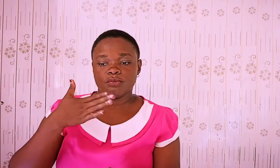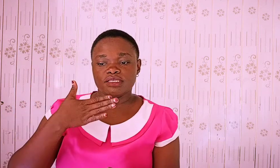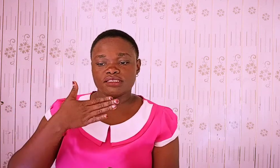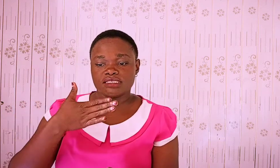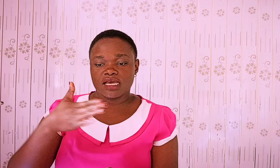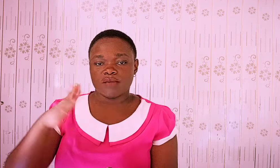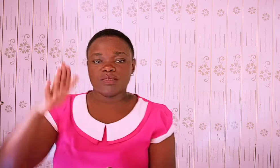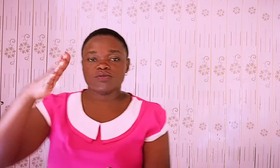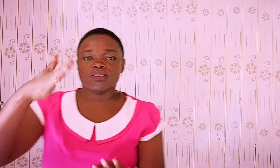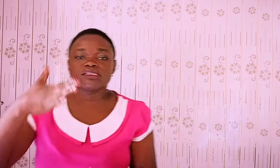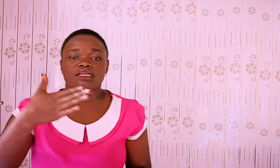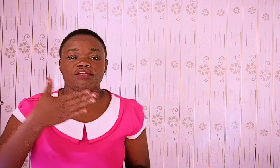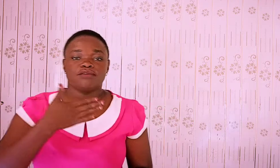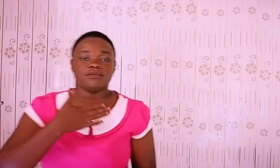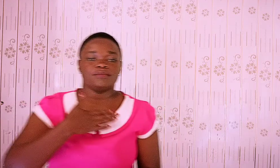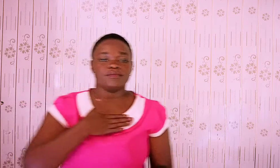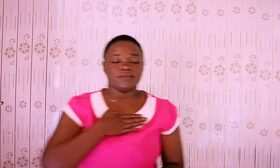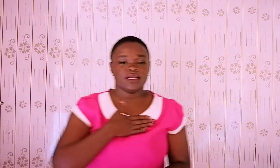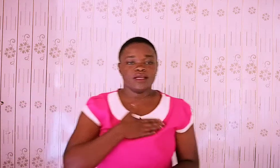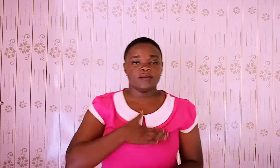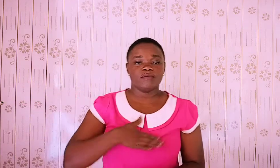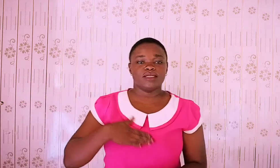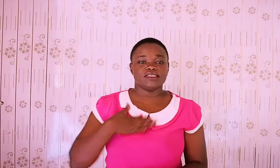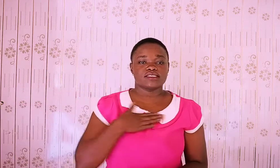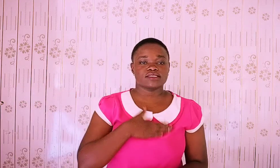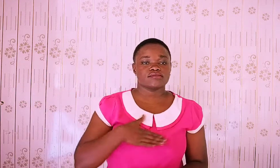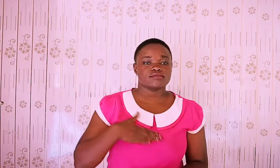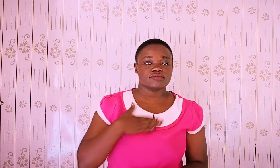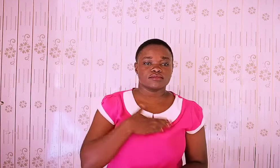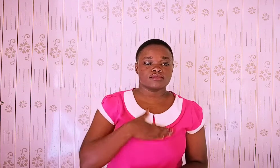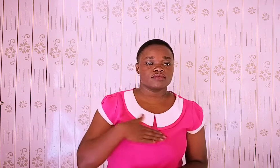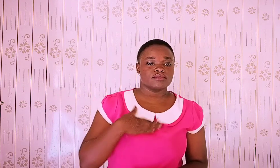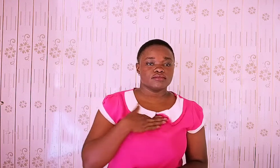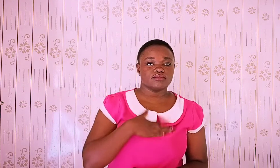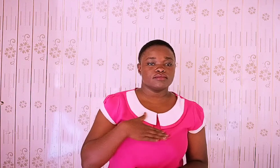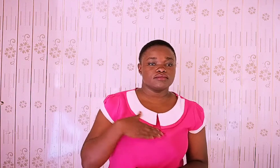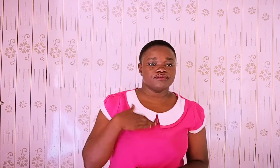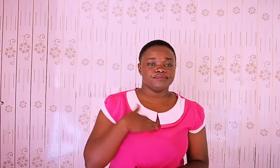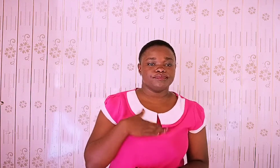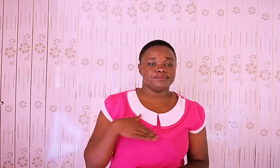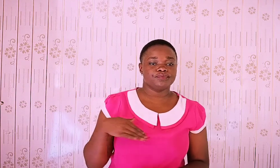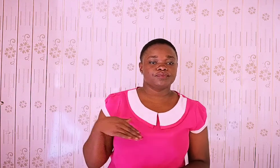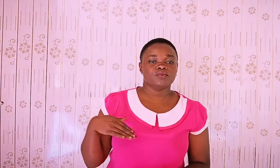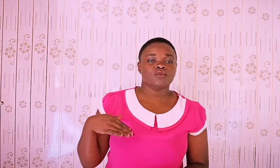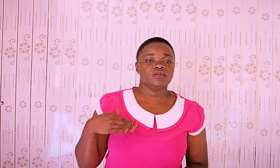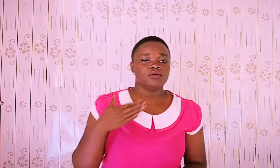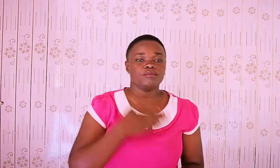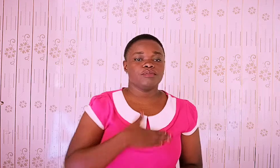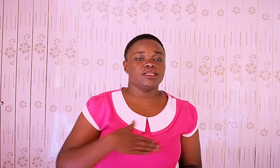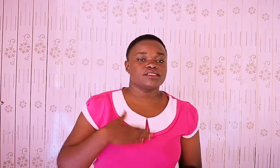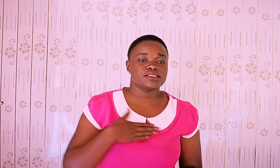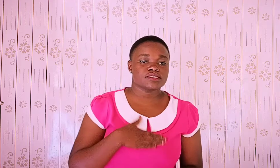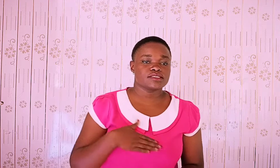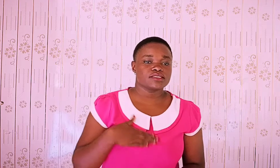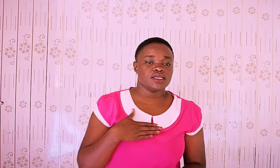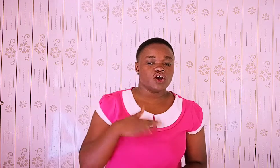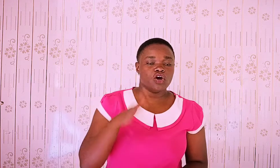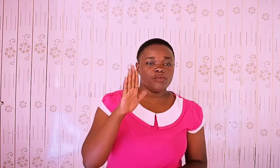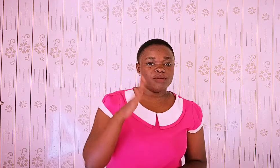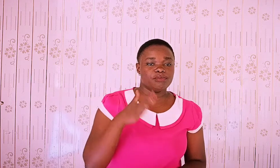Please sasa, please wana sign hivi. Please. Please. Open